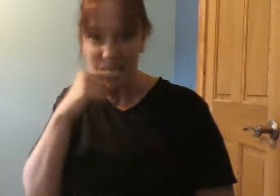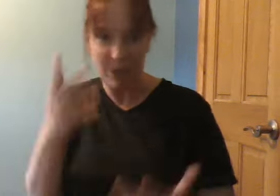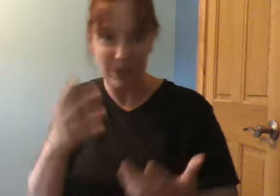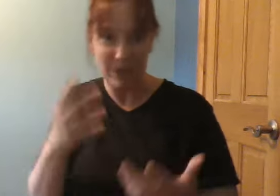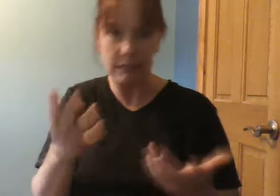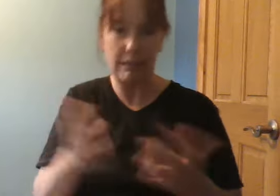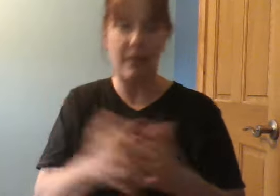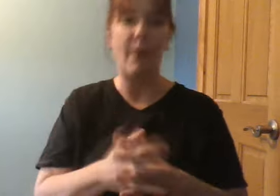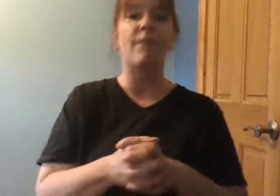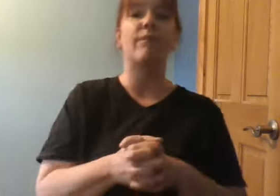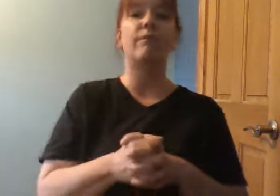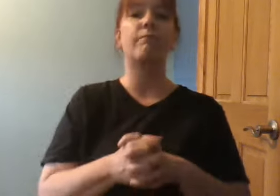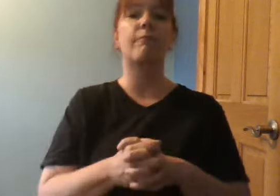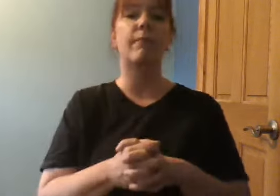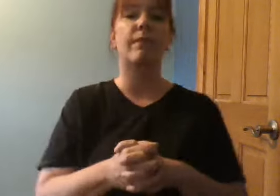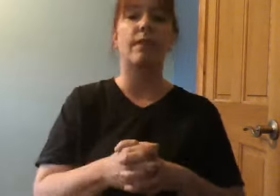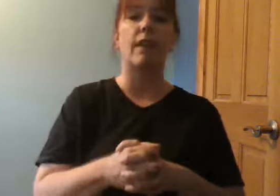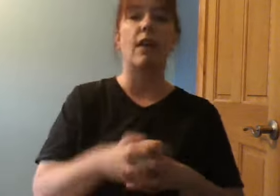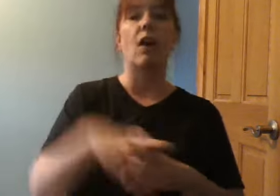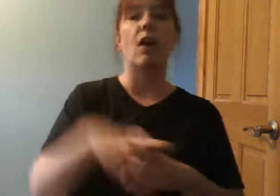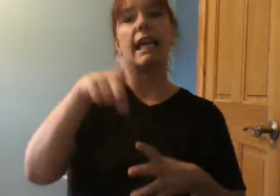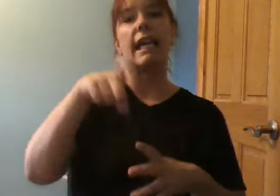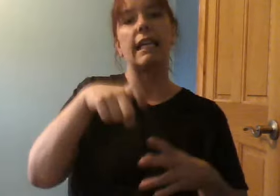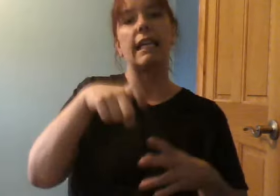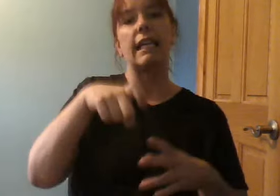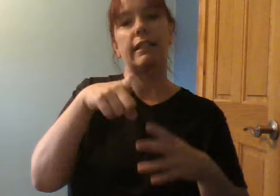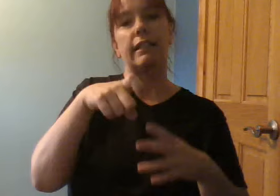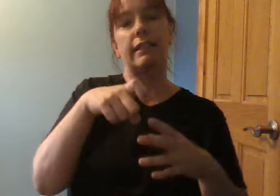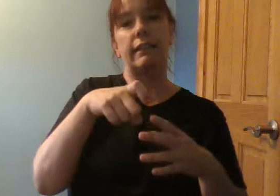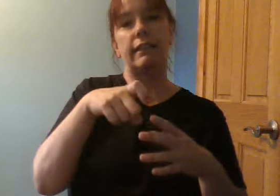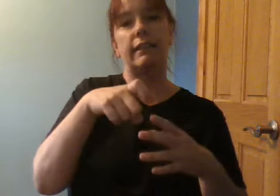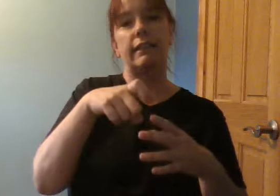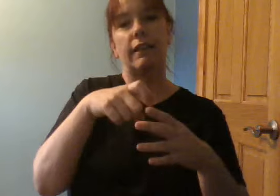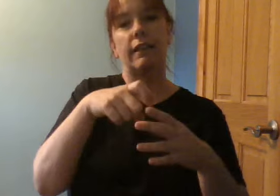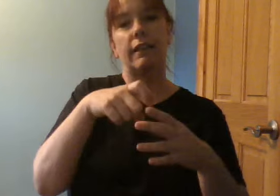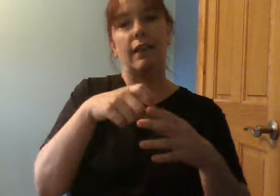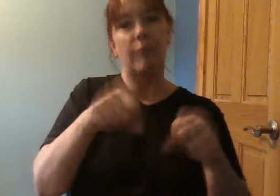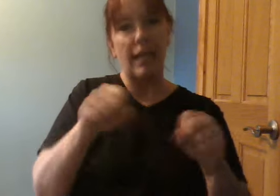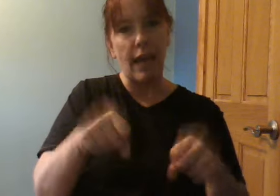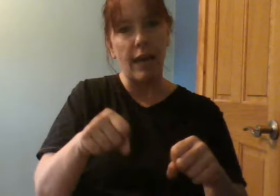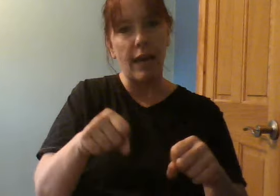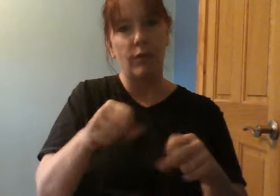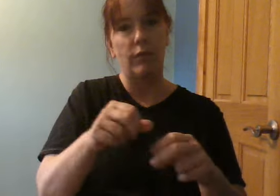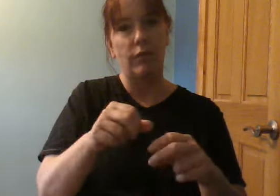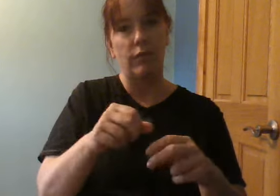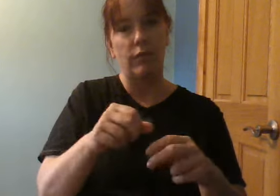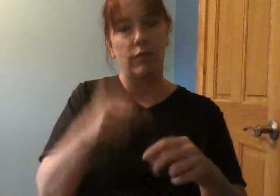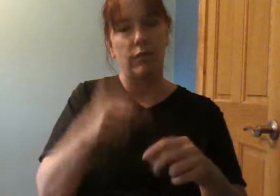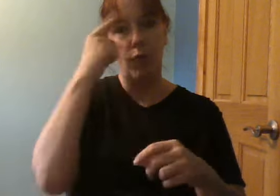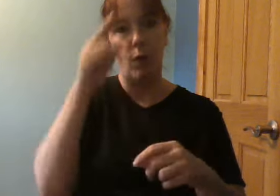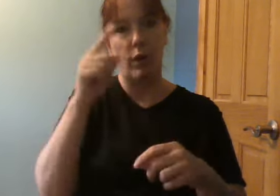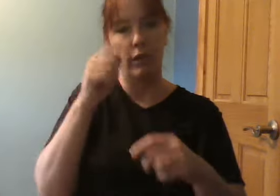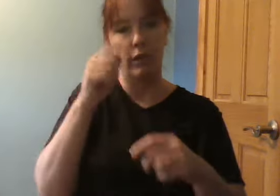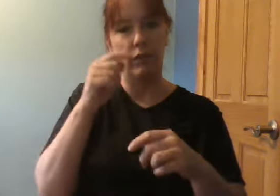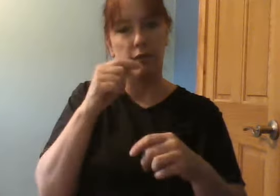extensible. So it has to be something that anybody can build on. Anybody should be able to use this infrastructure. You don't need permissions, licenses, whatever. Anyone should be able to write some code to